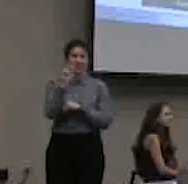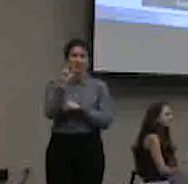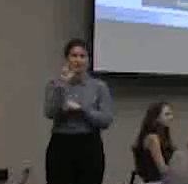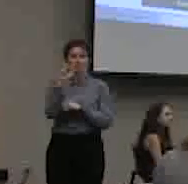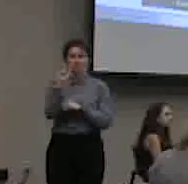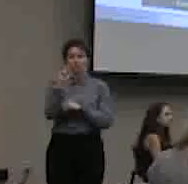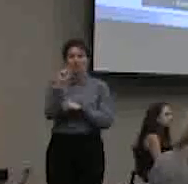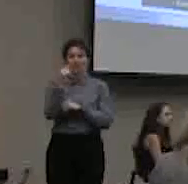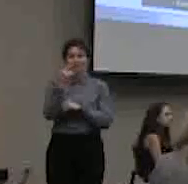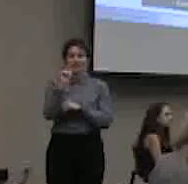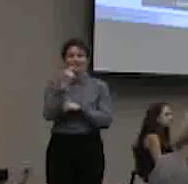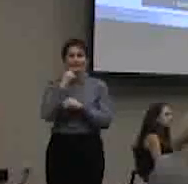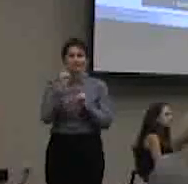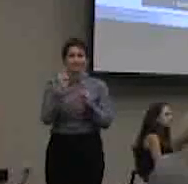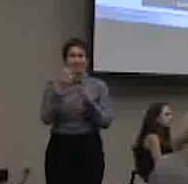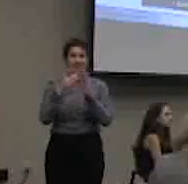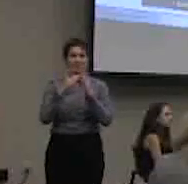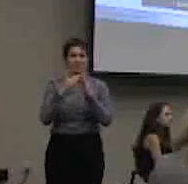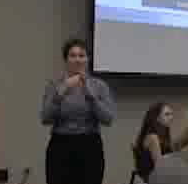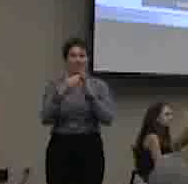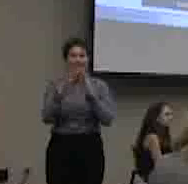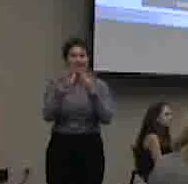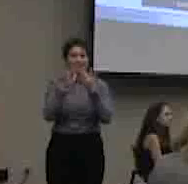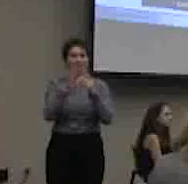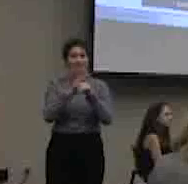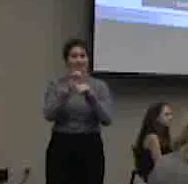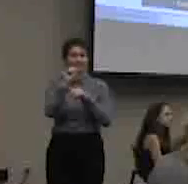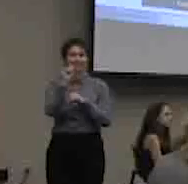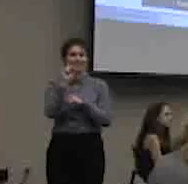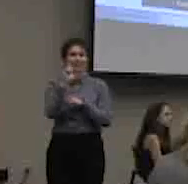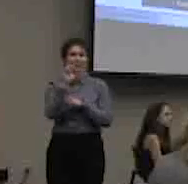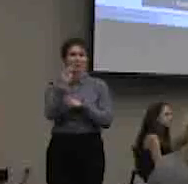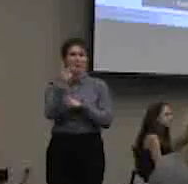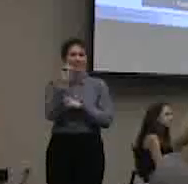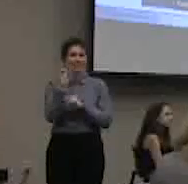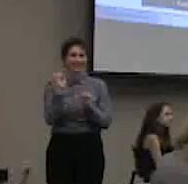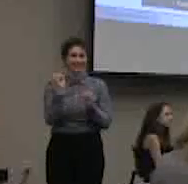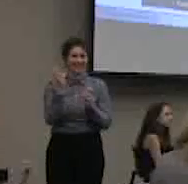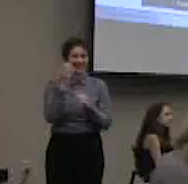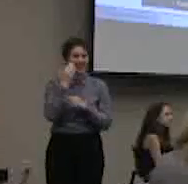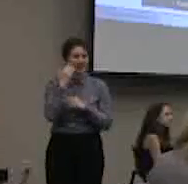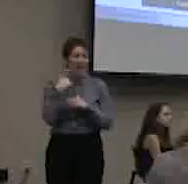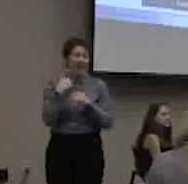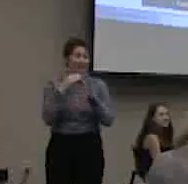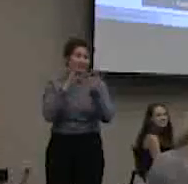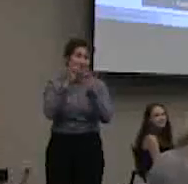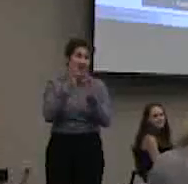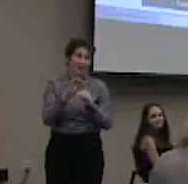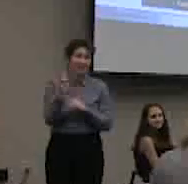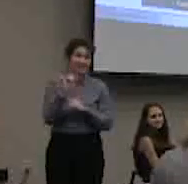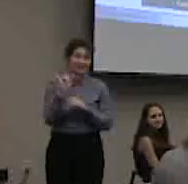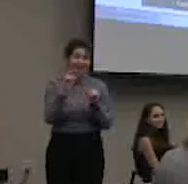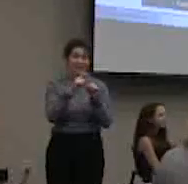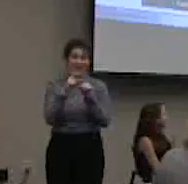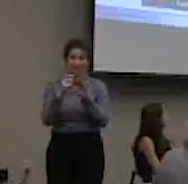are entities, which is a phrase I've also used to describe them before. These are